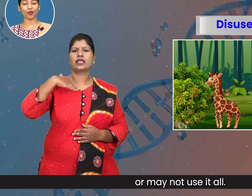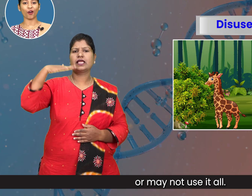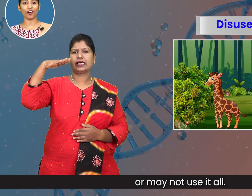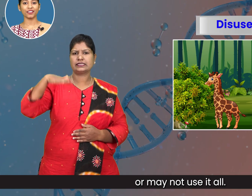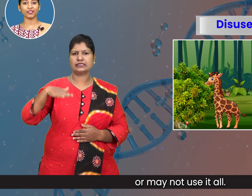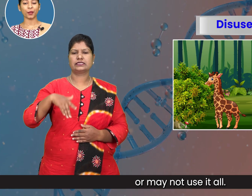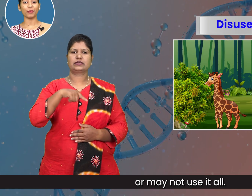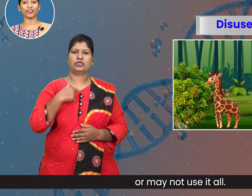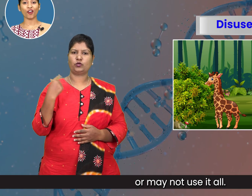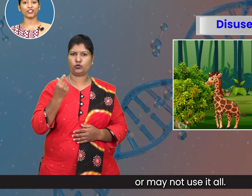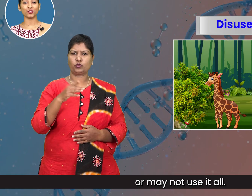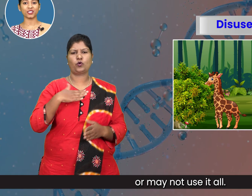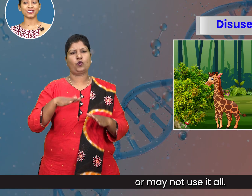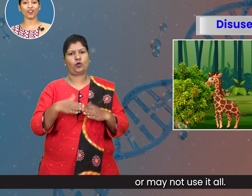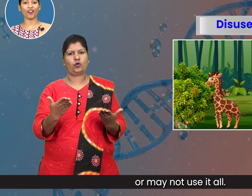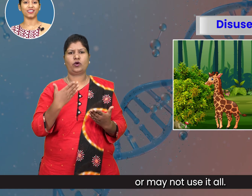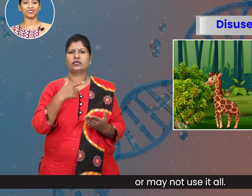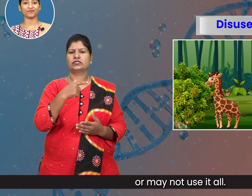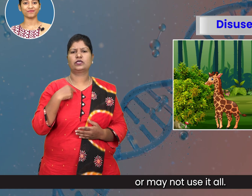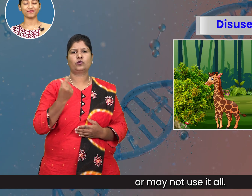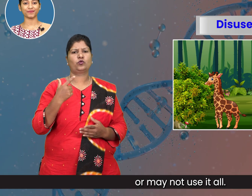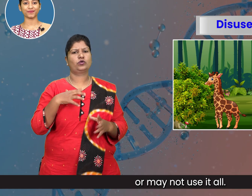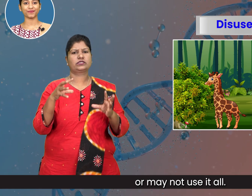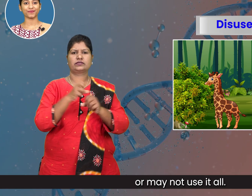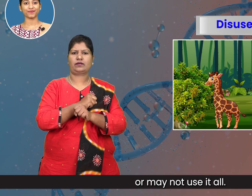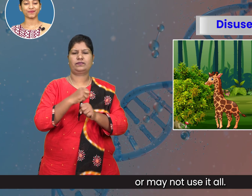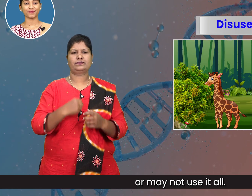use or may not use it all.